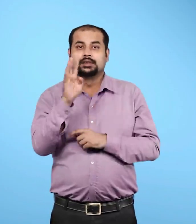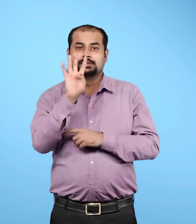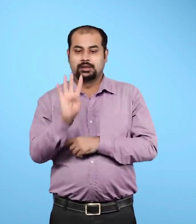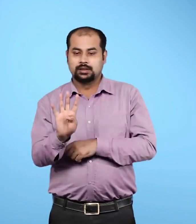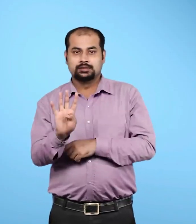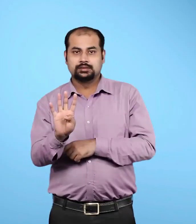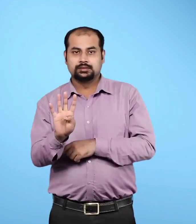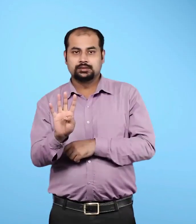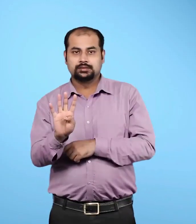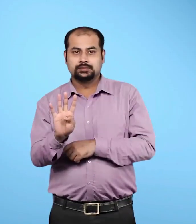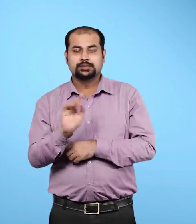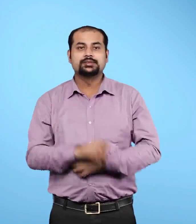necklace box."